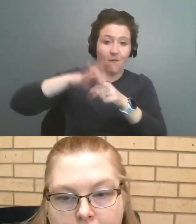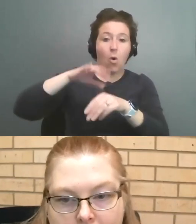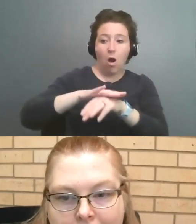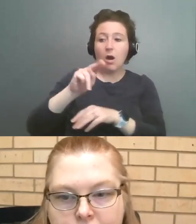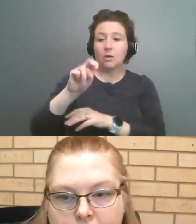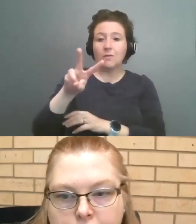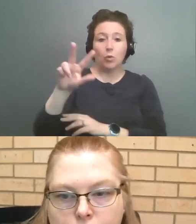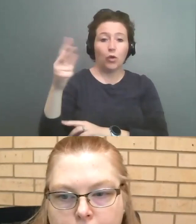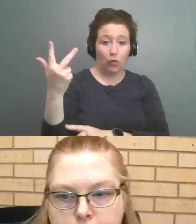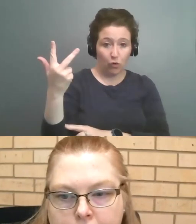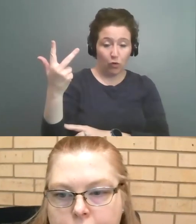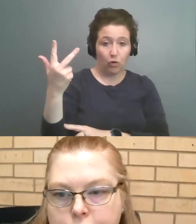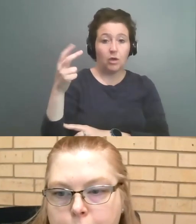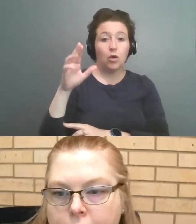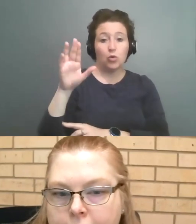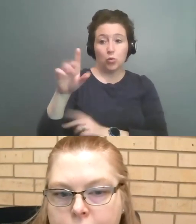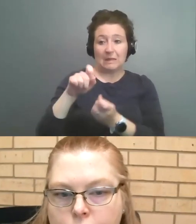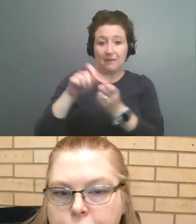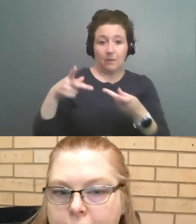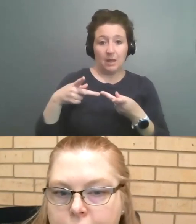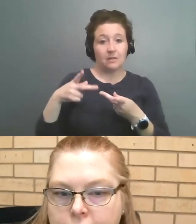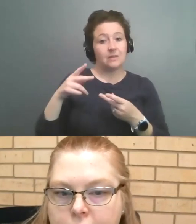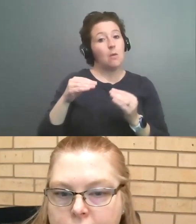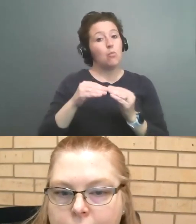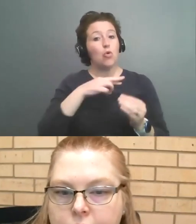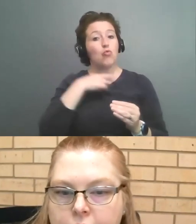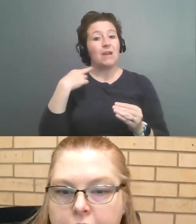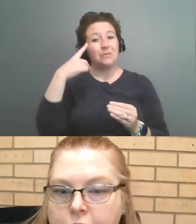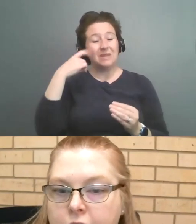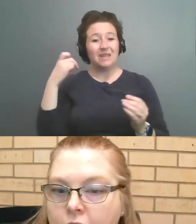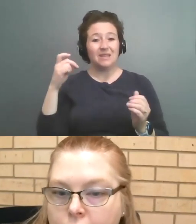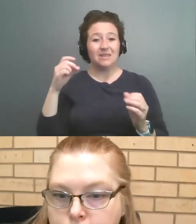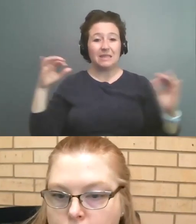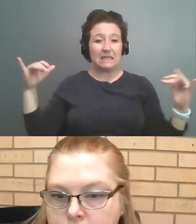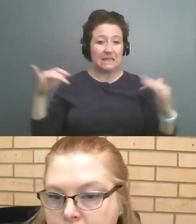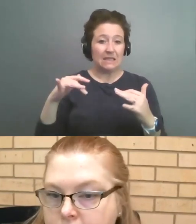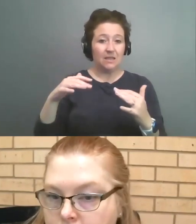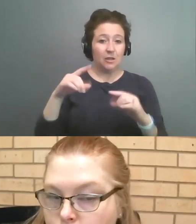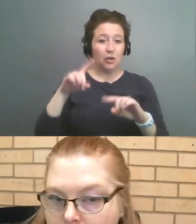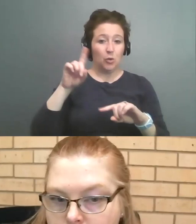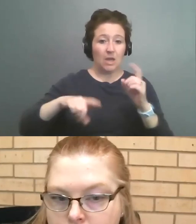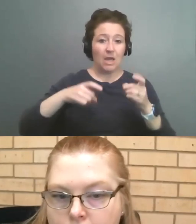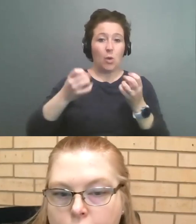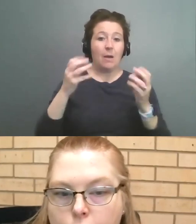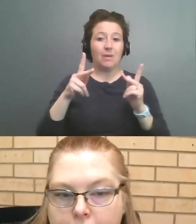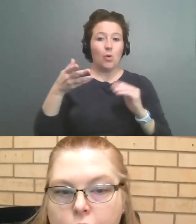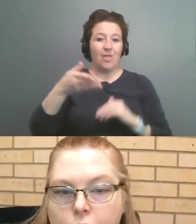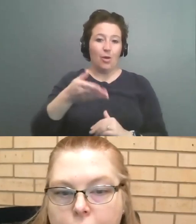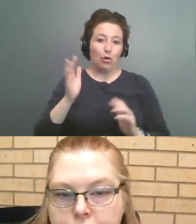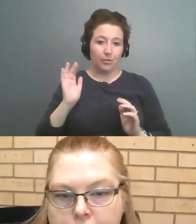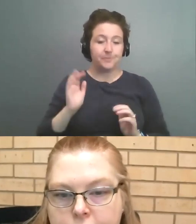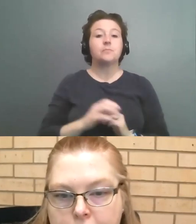place. That has additional risk because your ability to socially distance is limited and you cannot control the size of crowds.